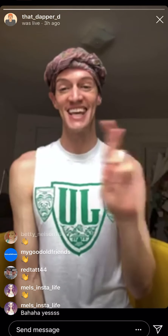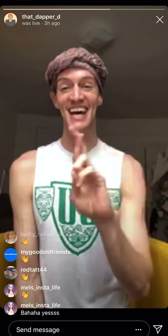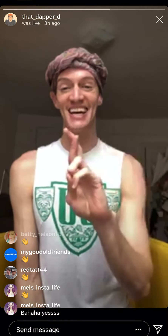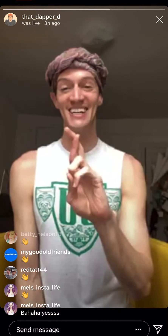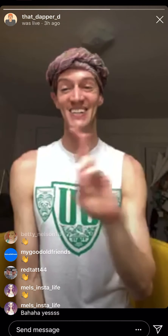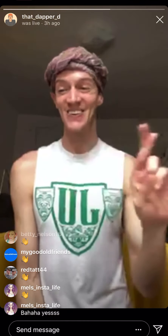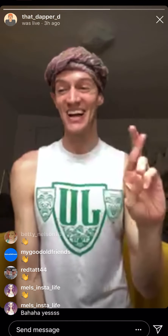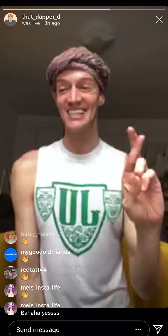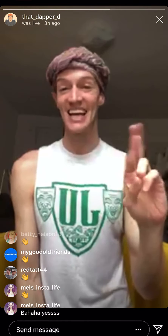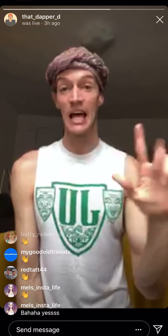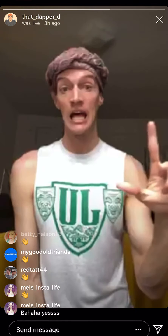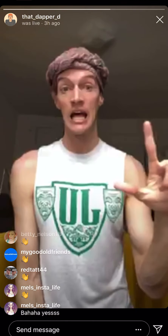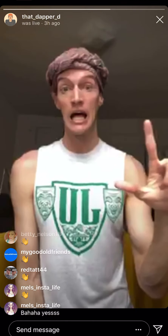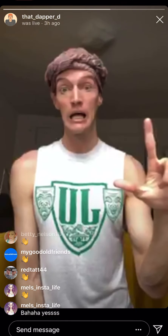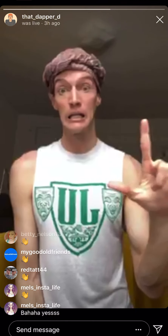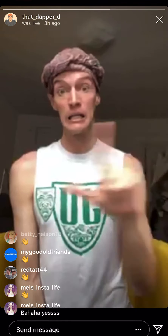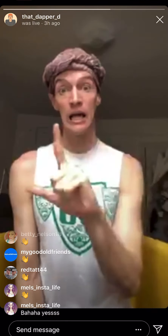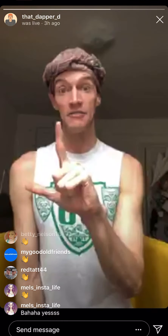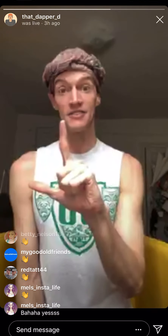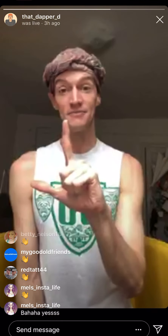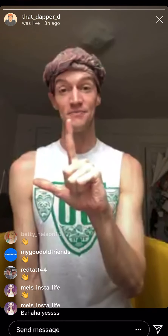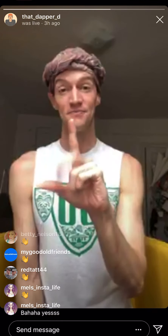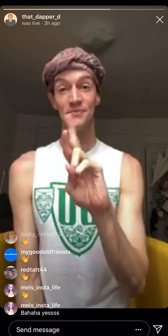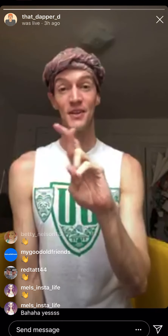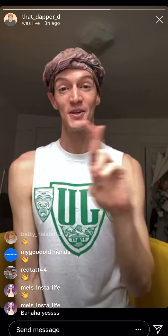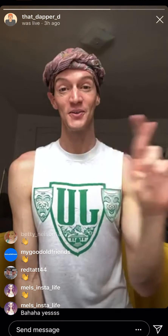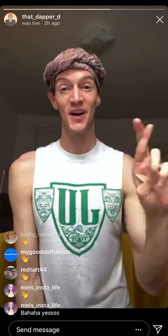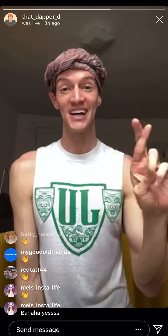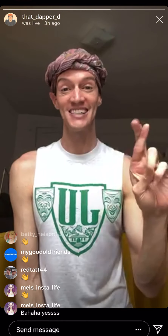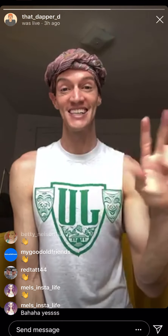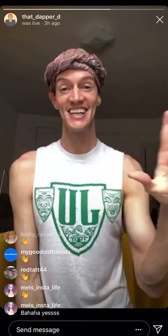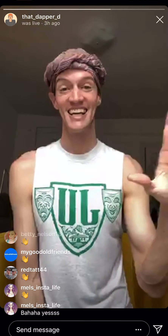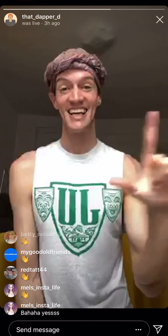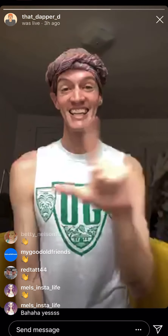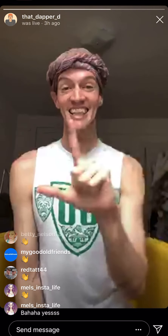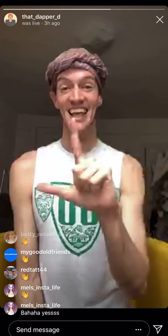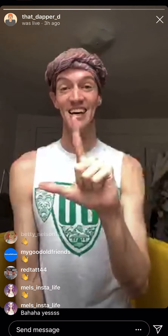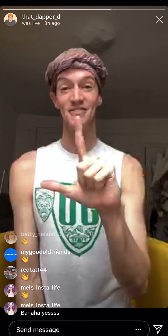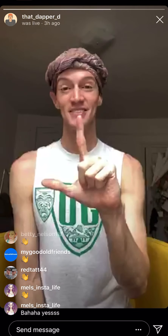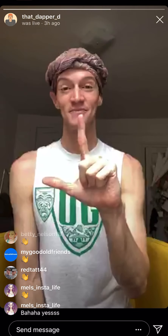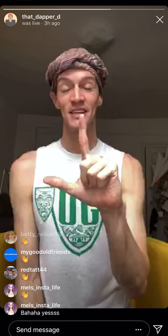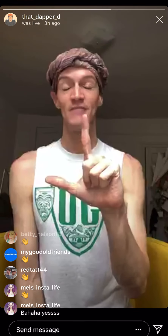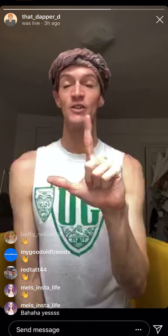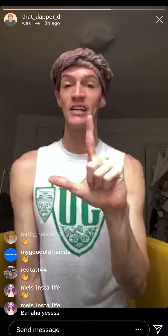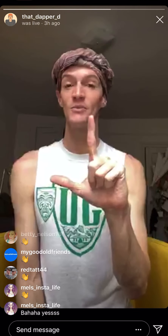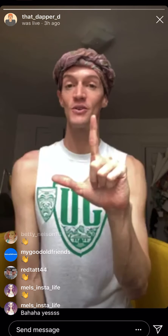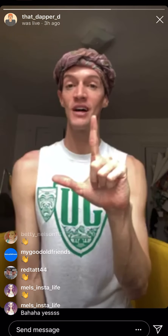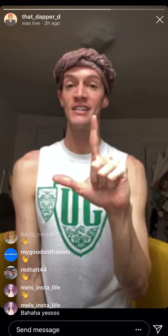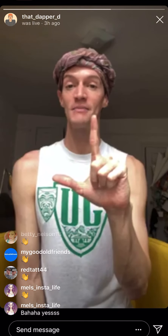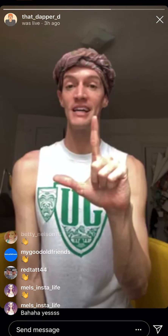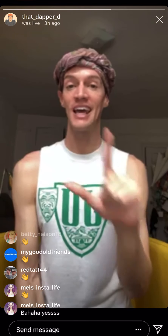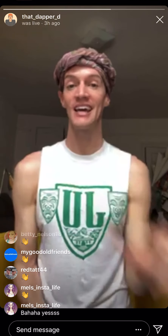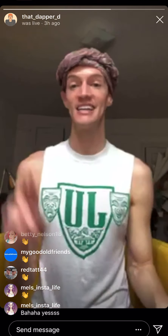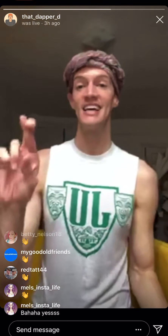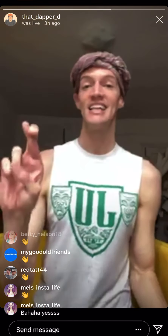right left right left if you're signing with your non-dominant hand i